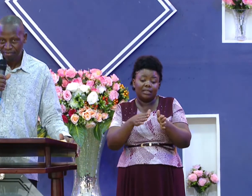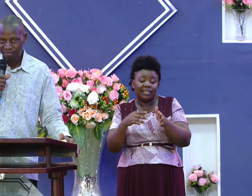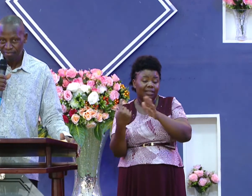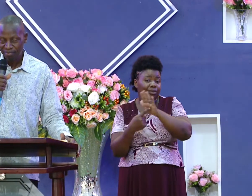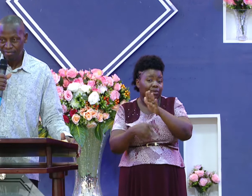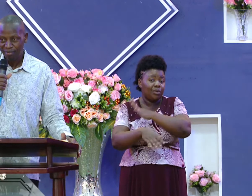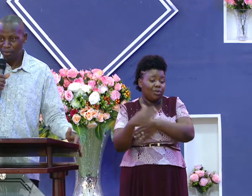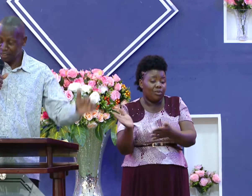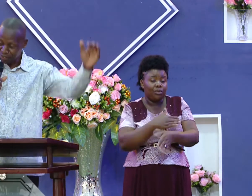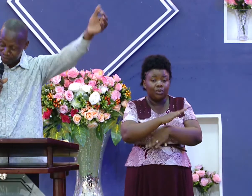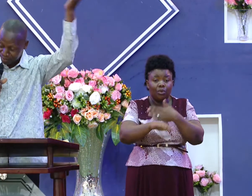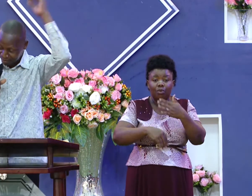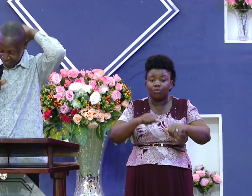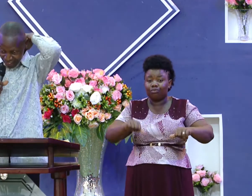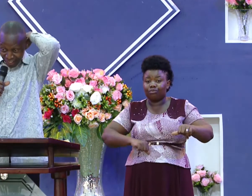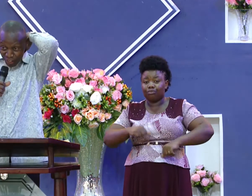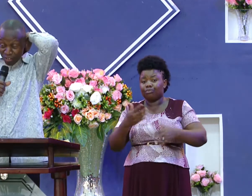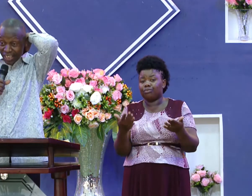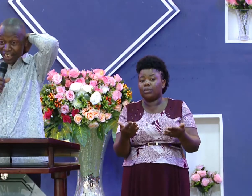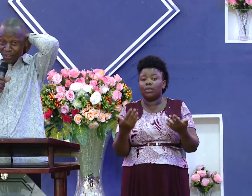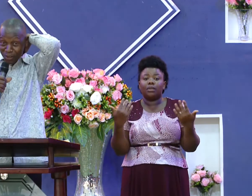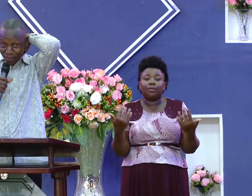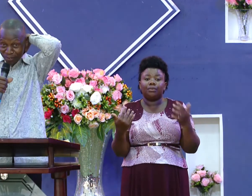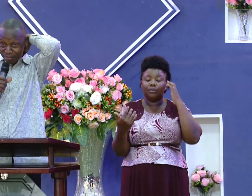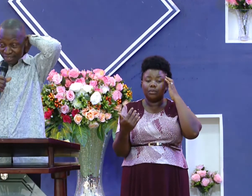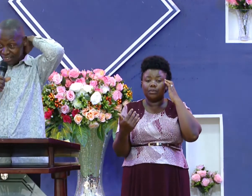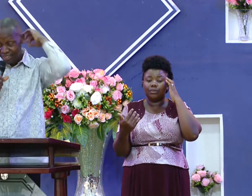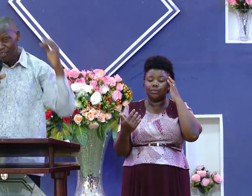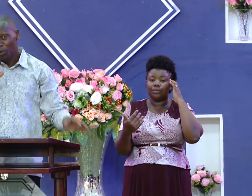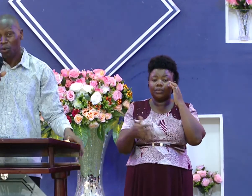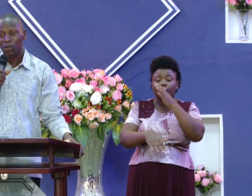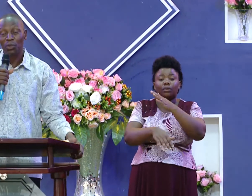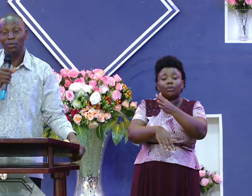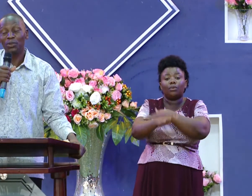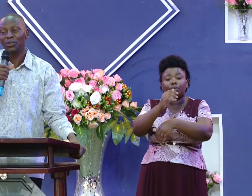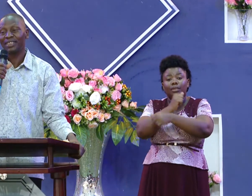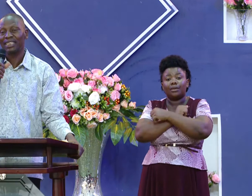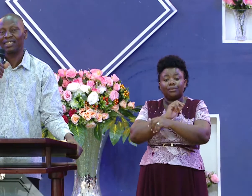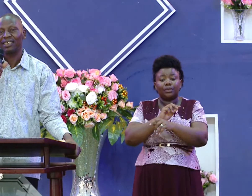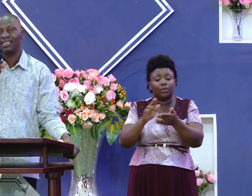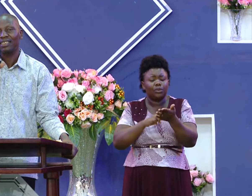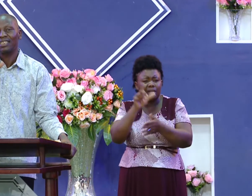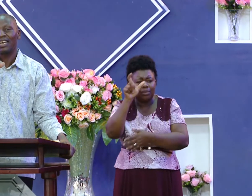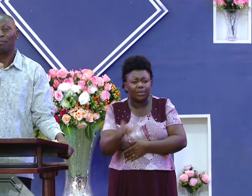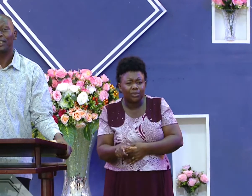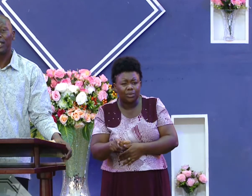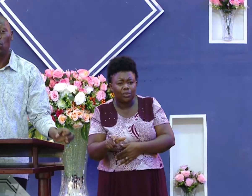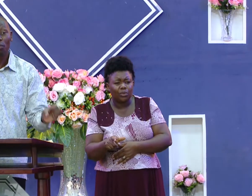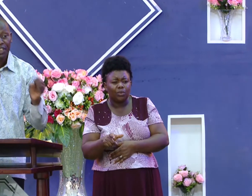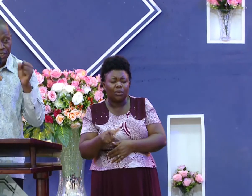takes the pride away. Hearken to this. God loves us so much to use man,